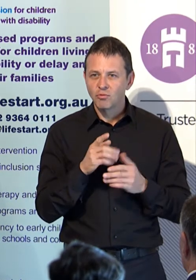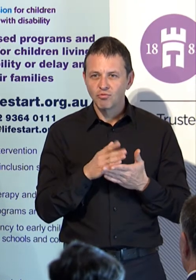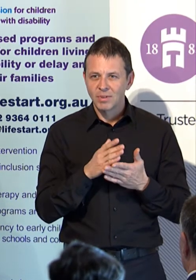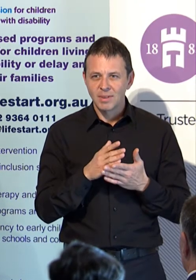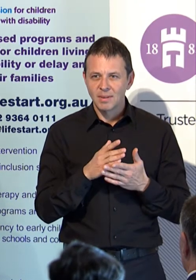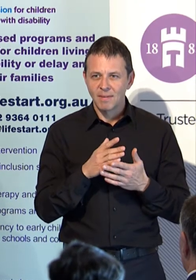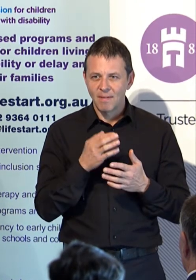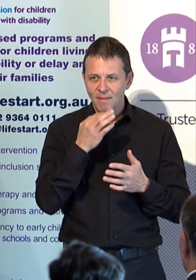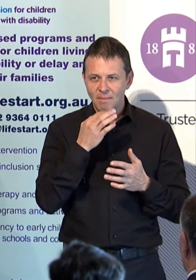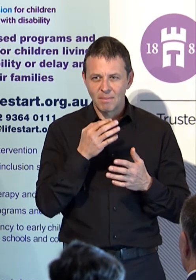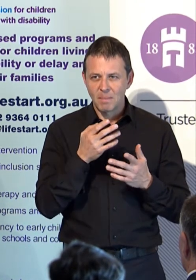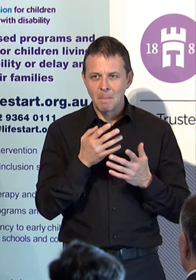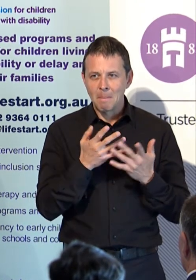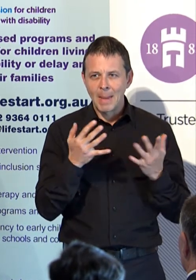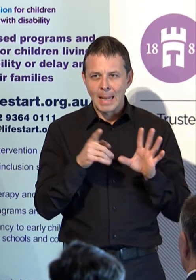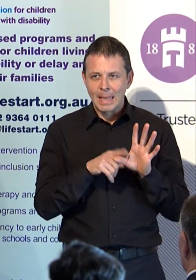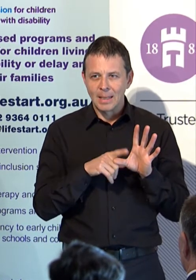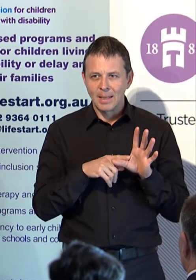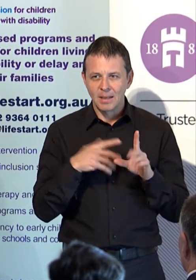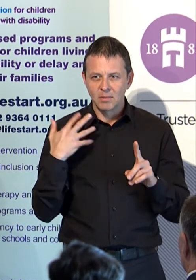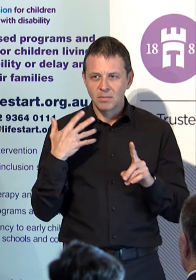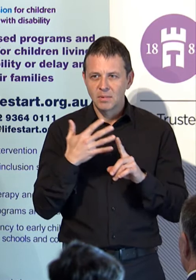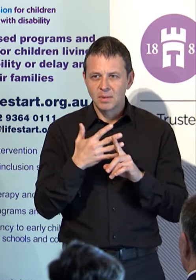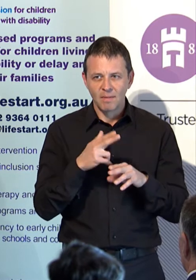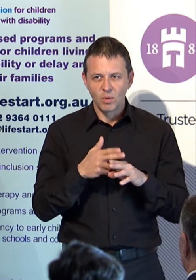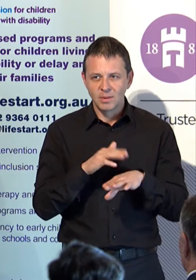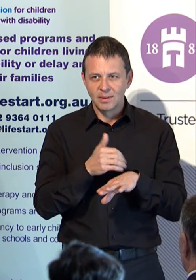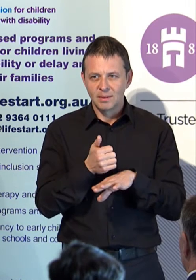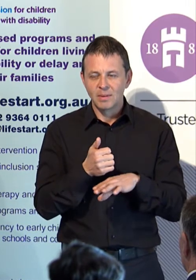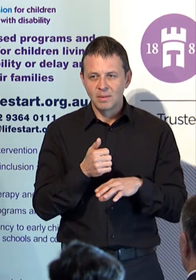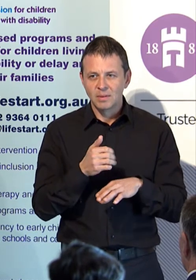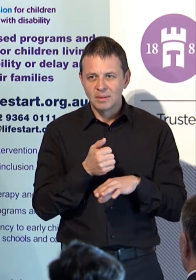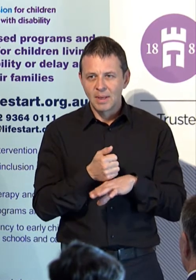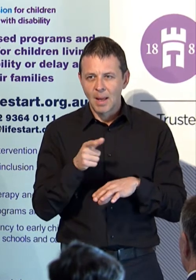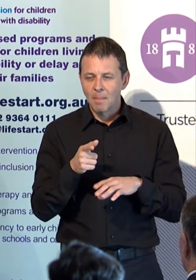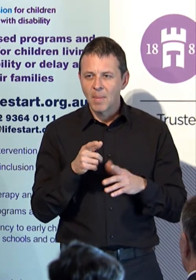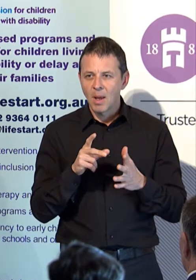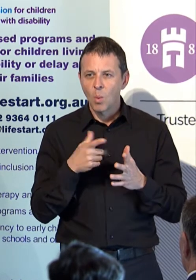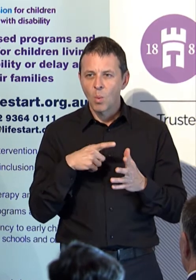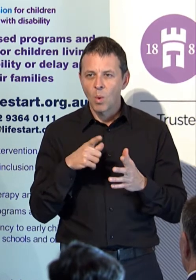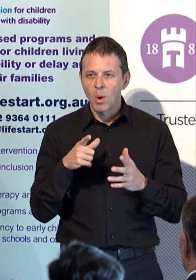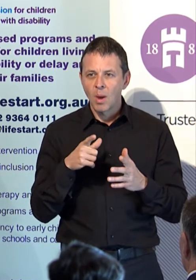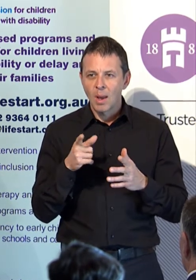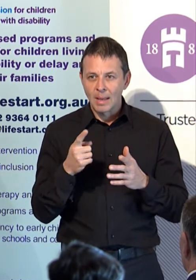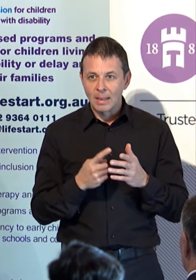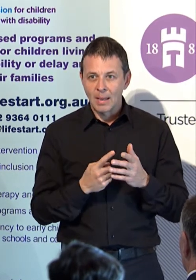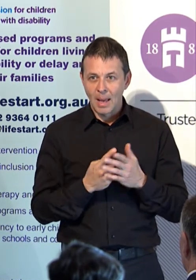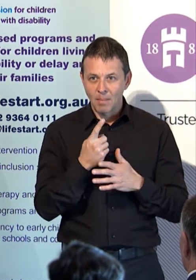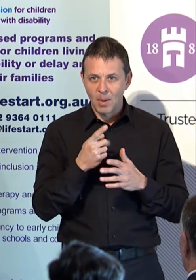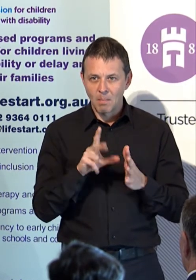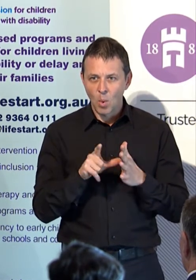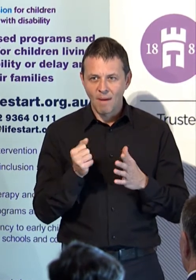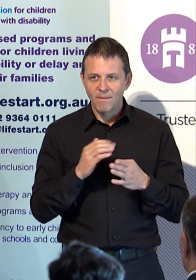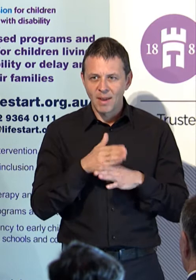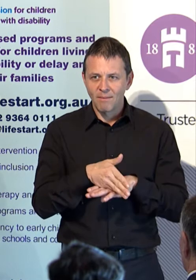years to get to this point, and it's a result of the efforts of a lot of people within LifeStart, and I'll